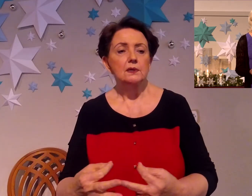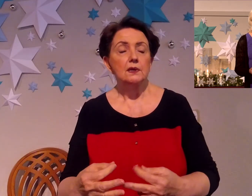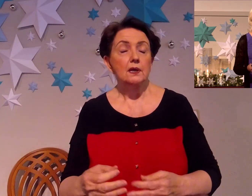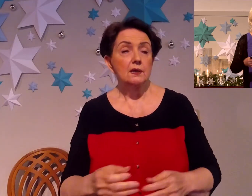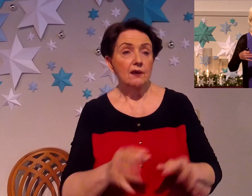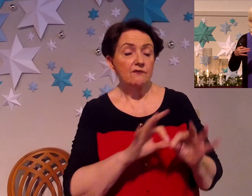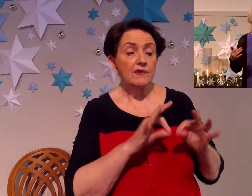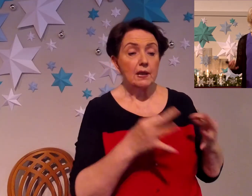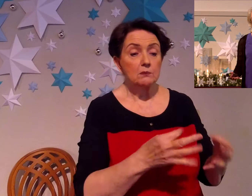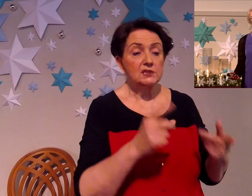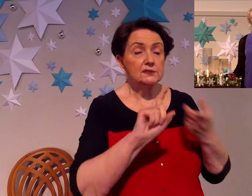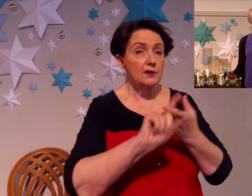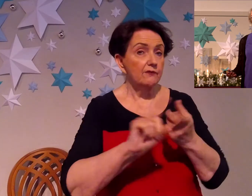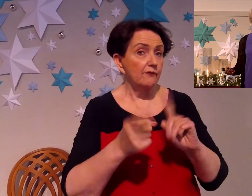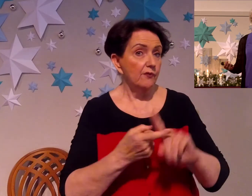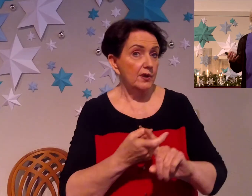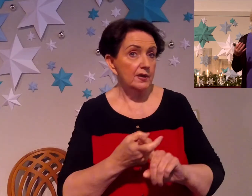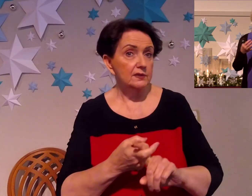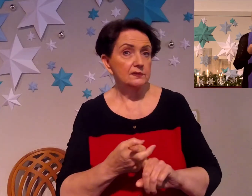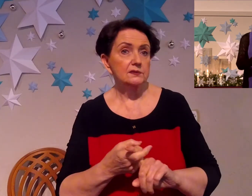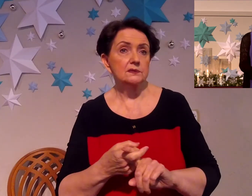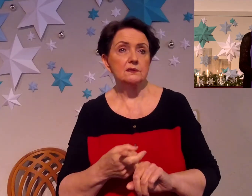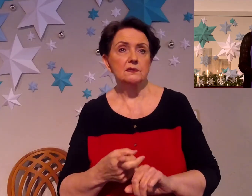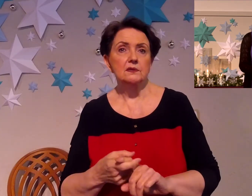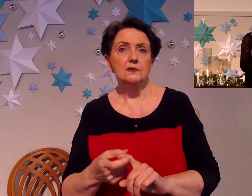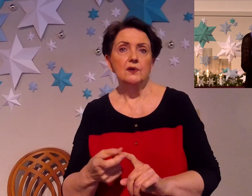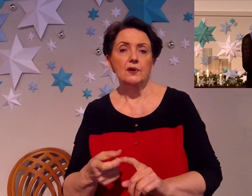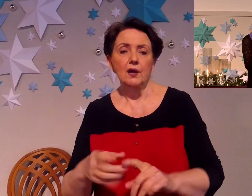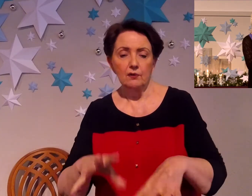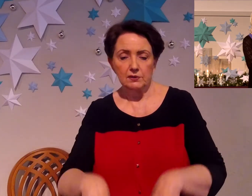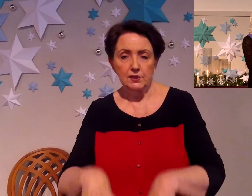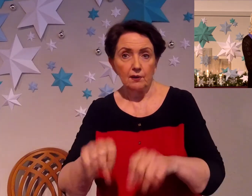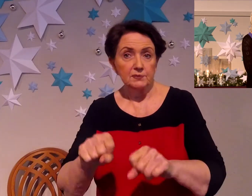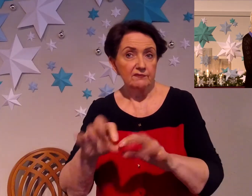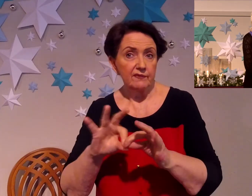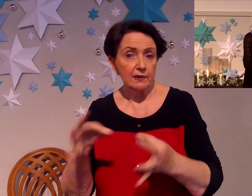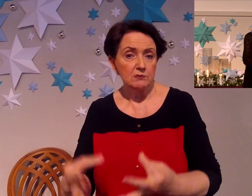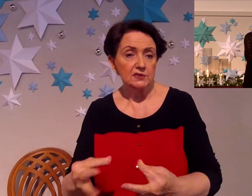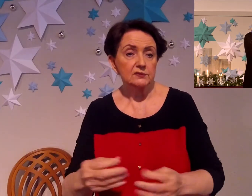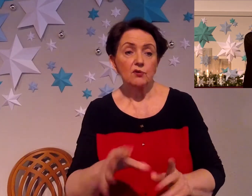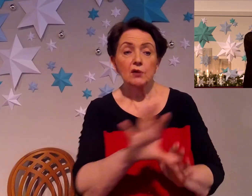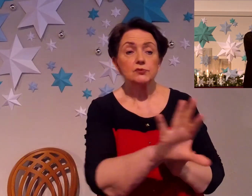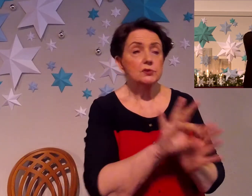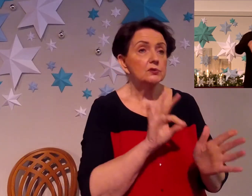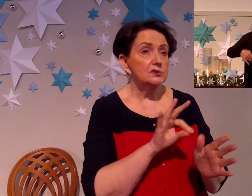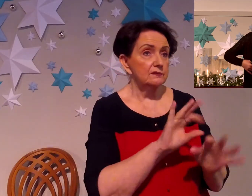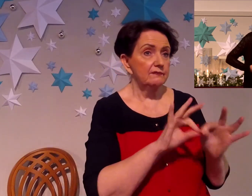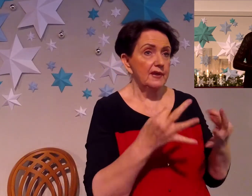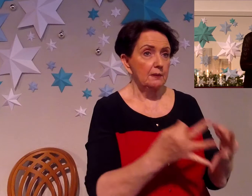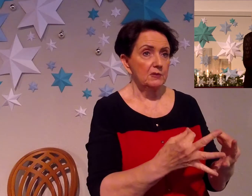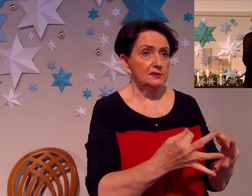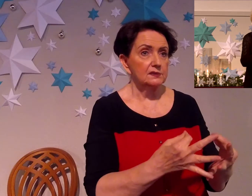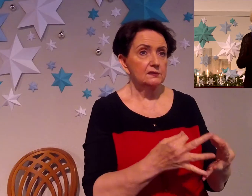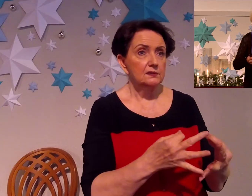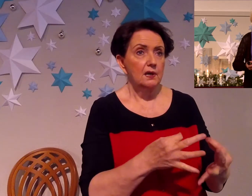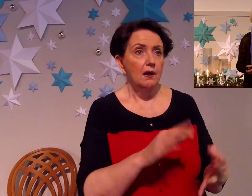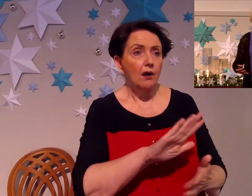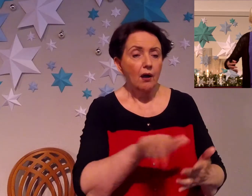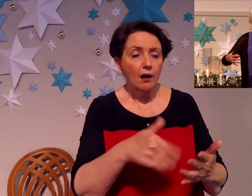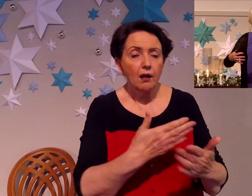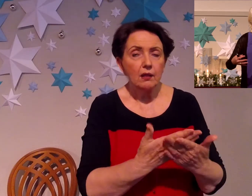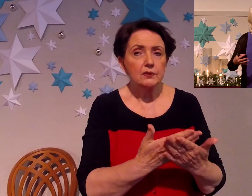and friends, our biological families, our adopted families, our chosen families, that whole